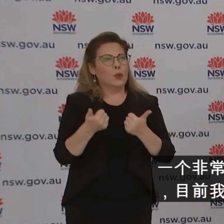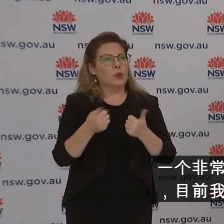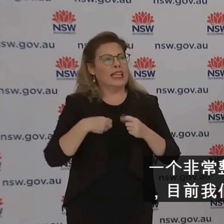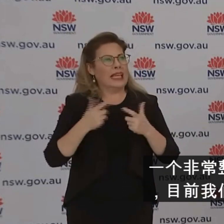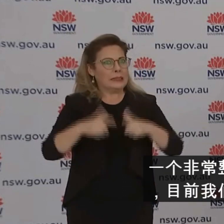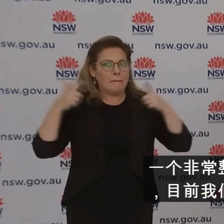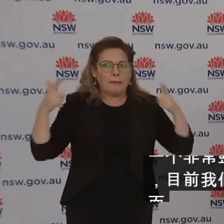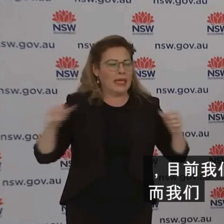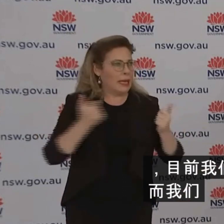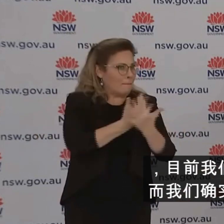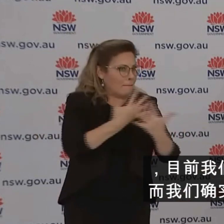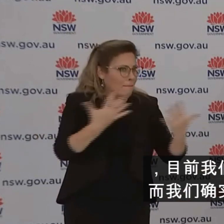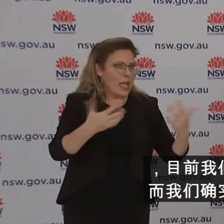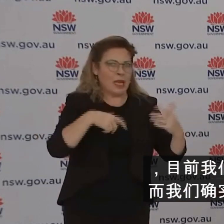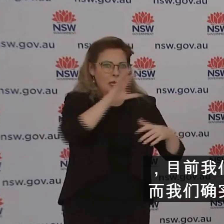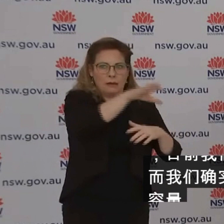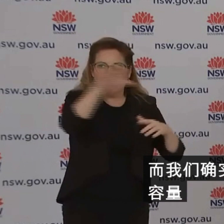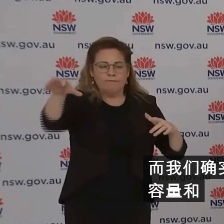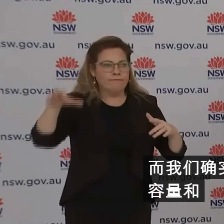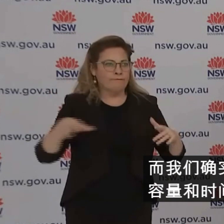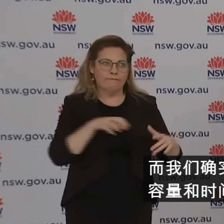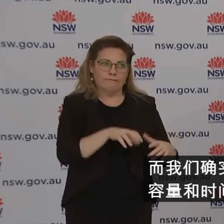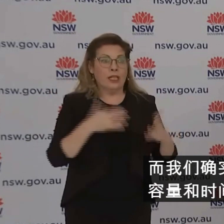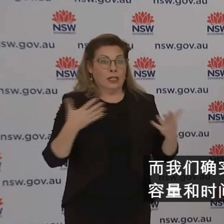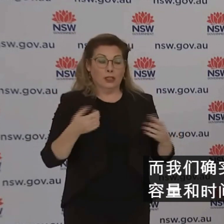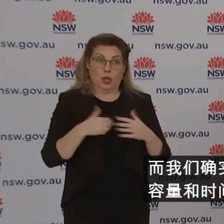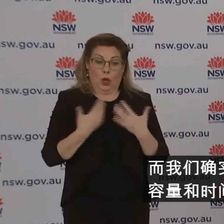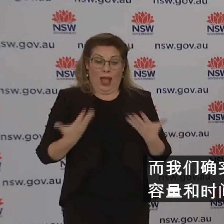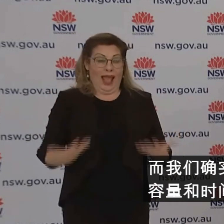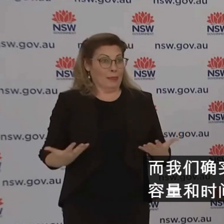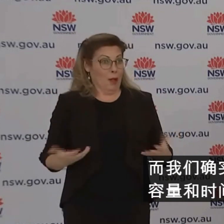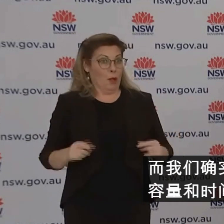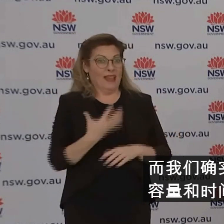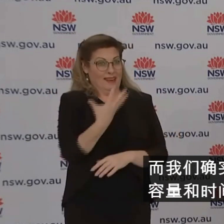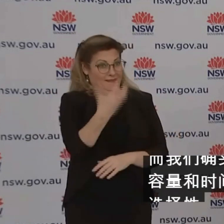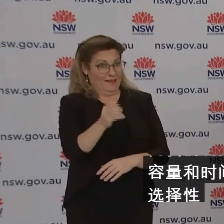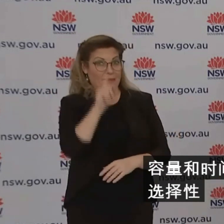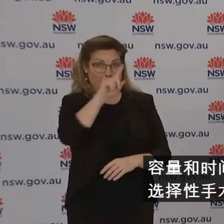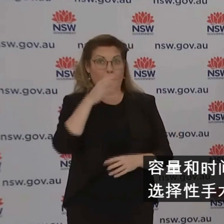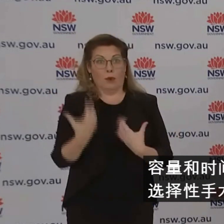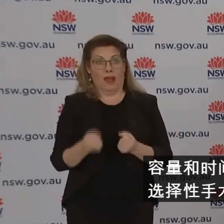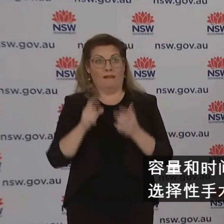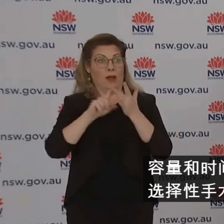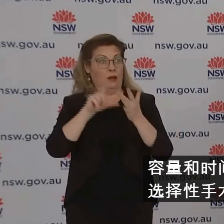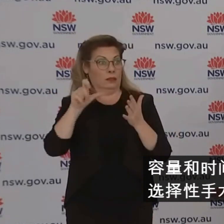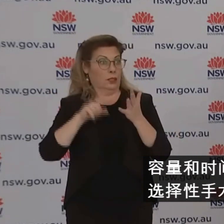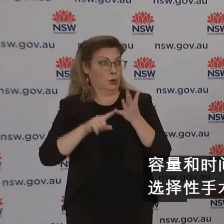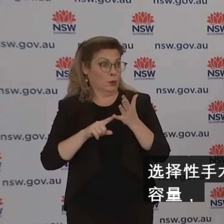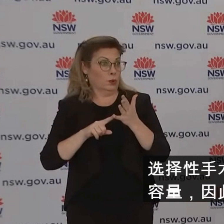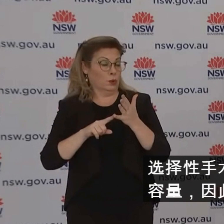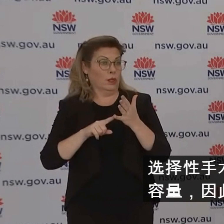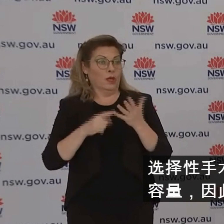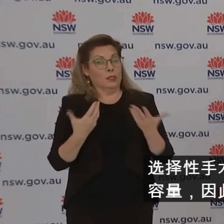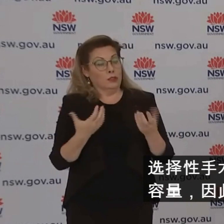50 people in ICU, and we certainly have increased capacity. And when we cease elective surgery, that frees up